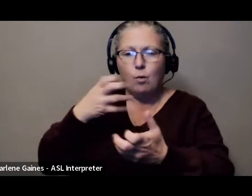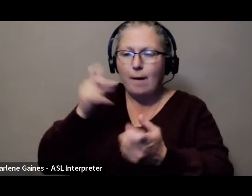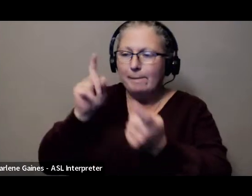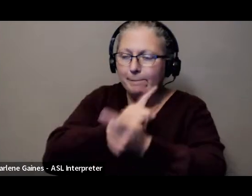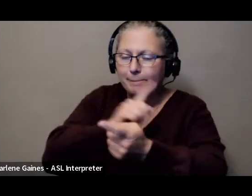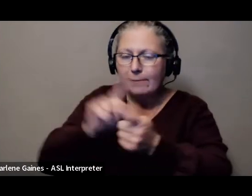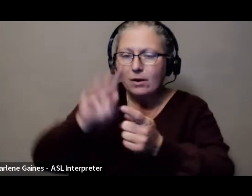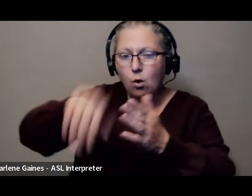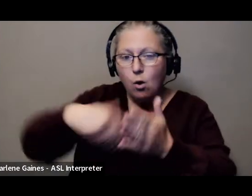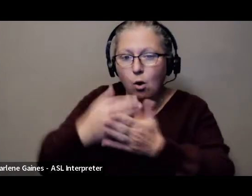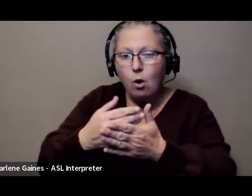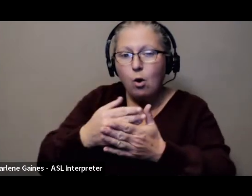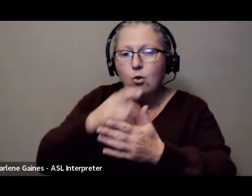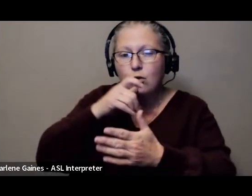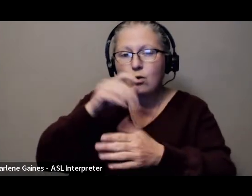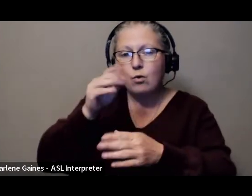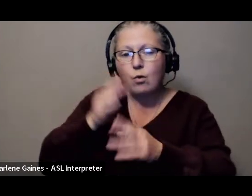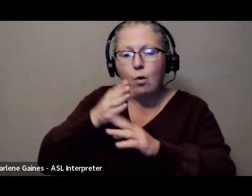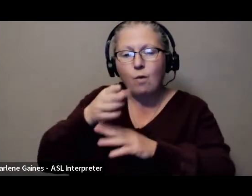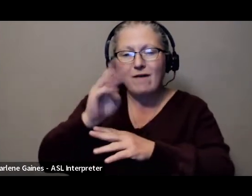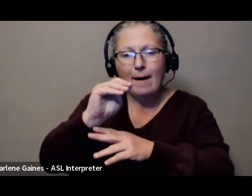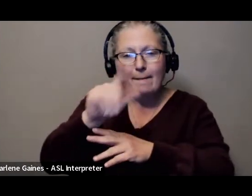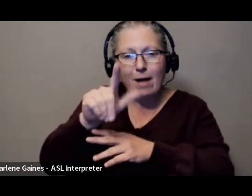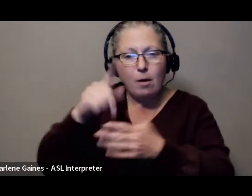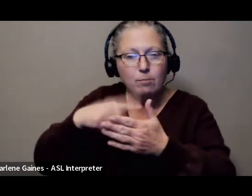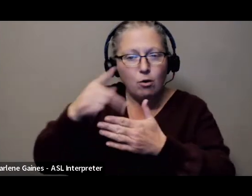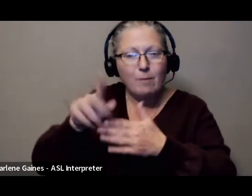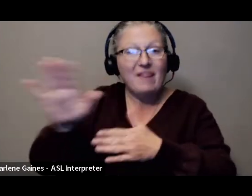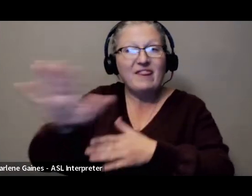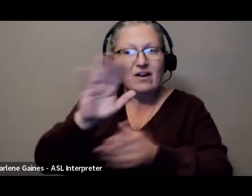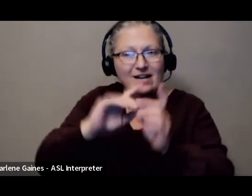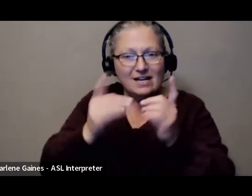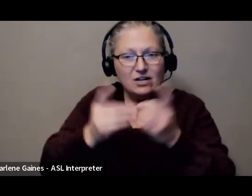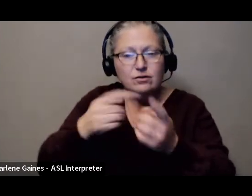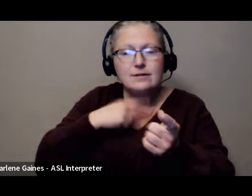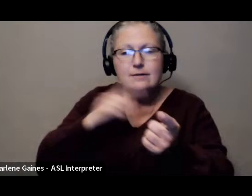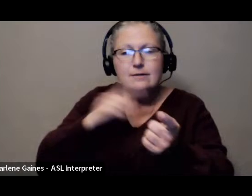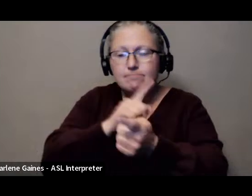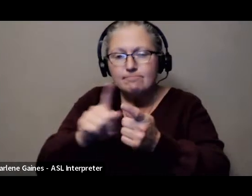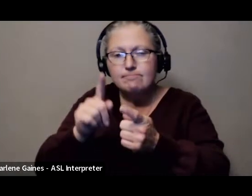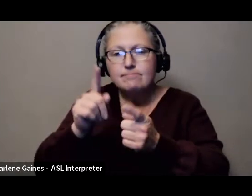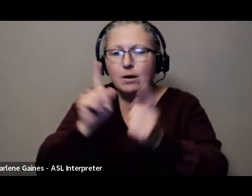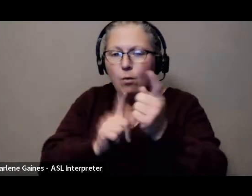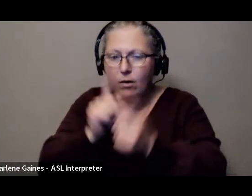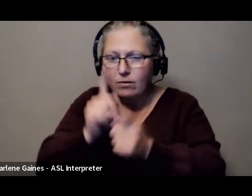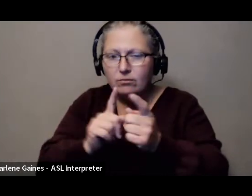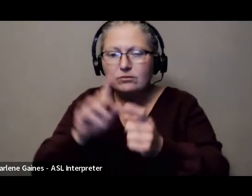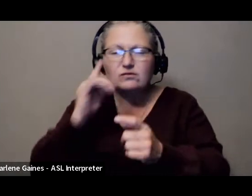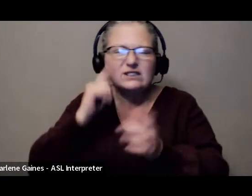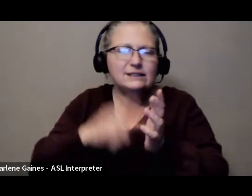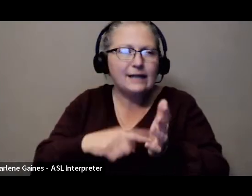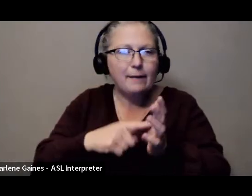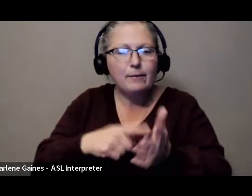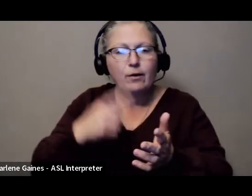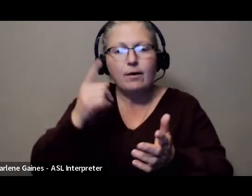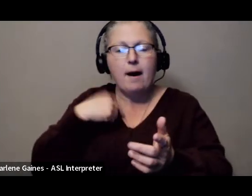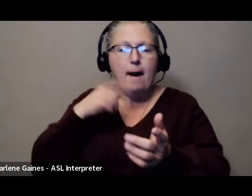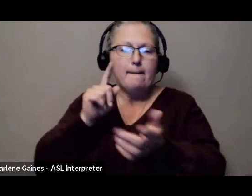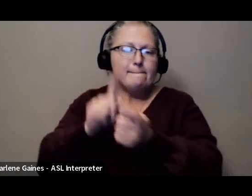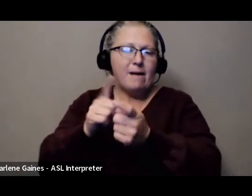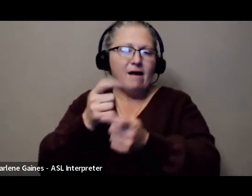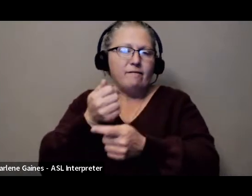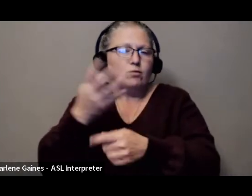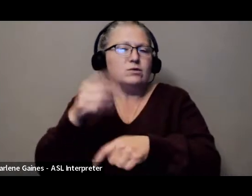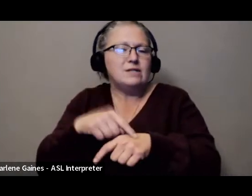people who were over ML programs at their districts. And then I've been meeting with them individually. So for example, I've met a couple times